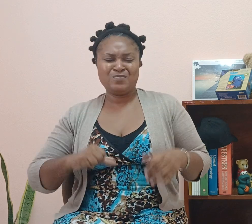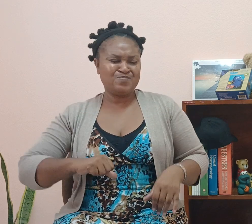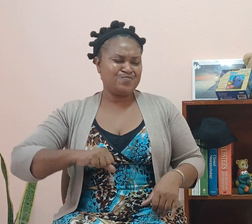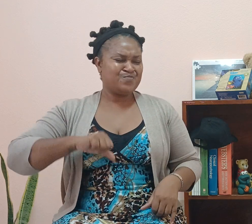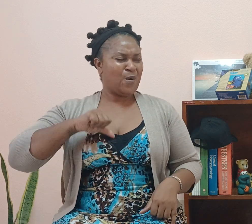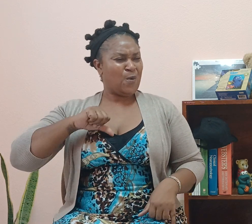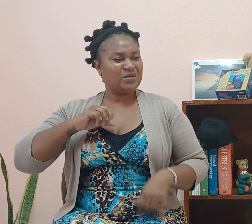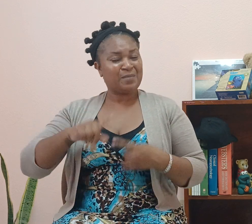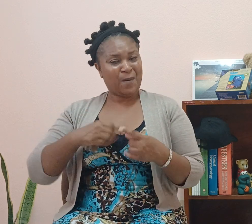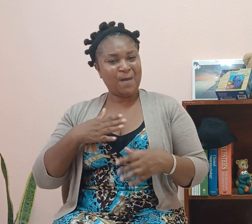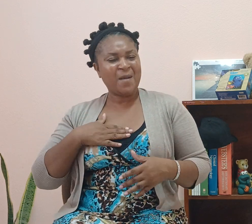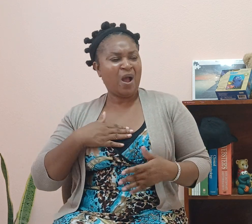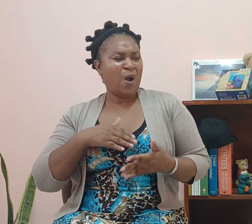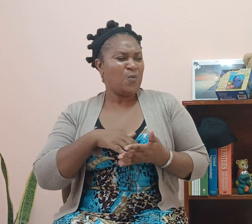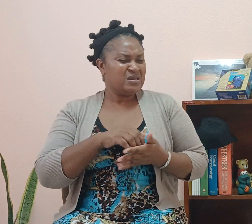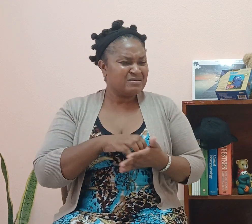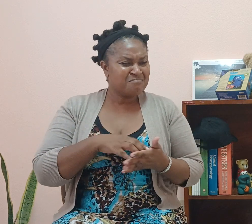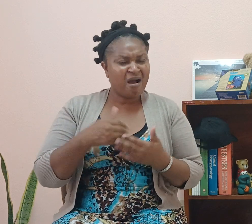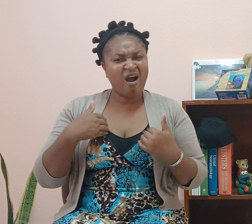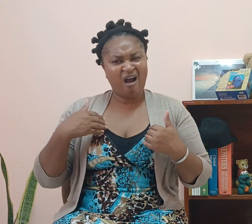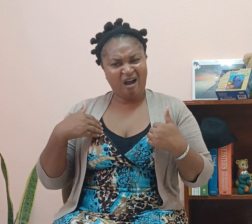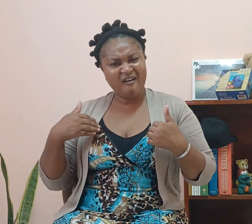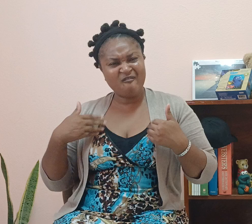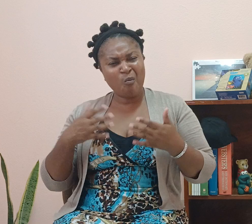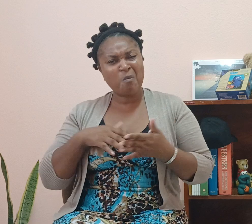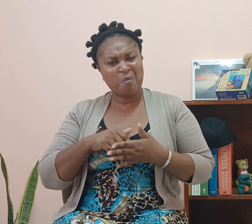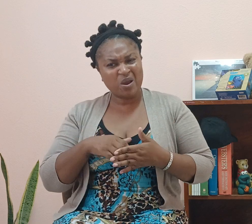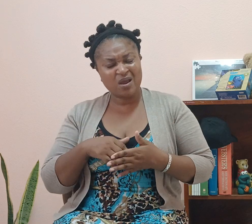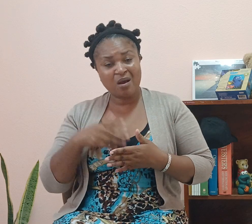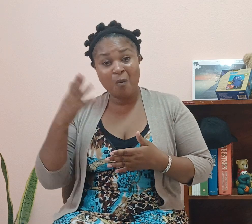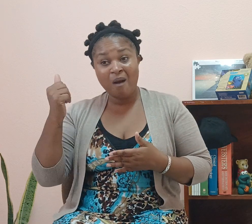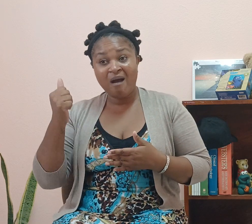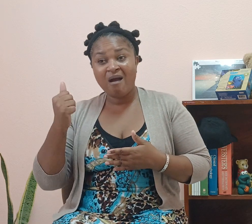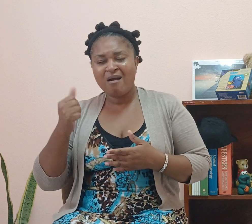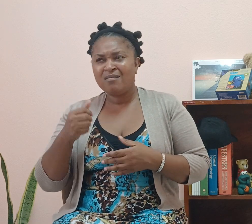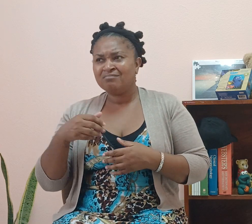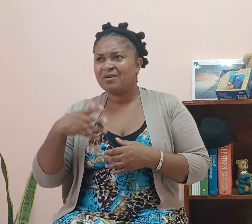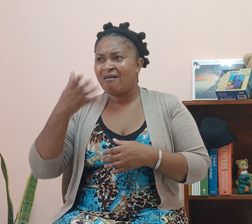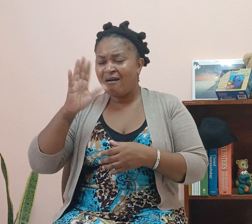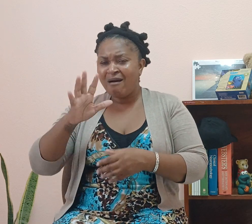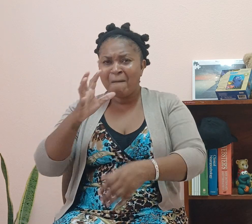weaknesses, so that the power of Christ can work through me.